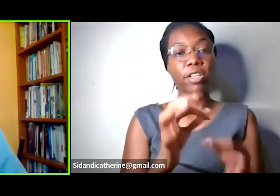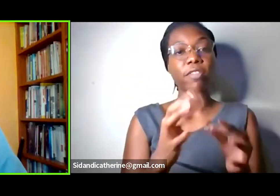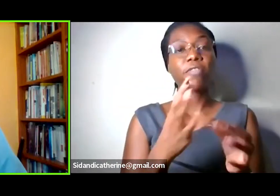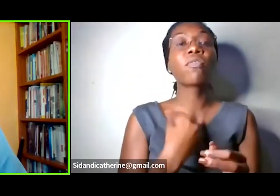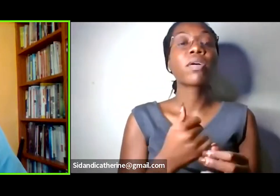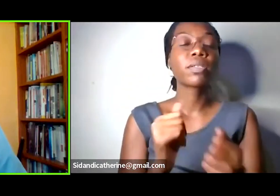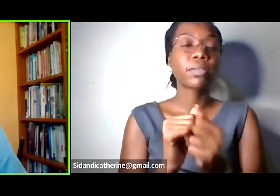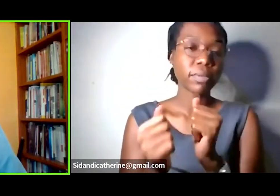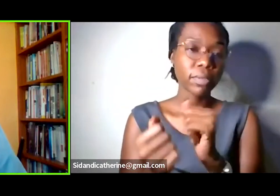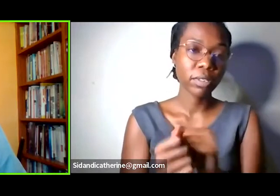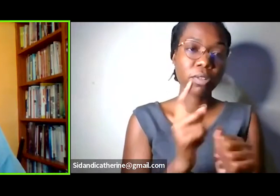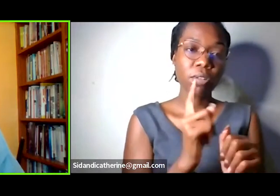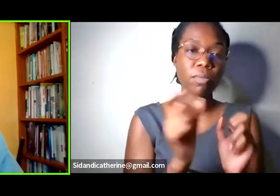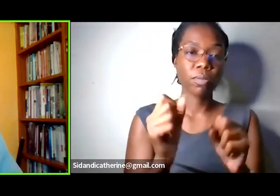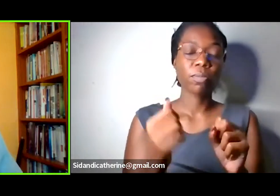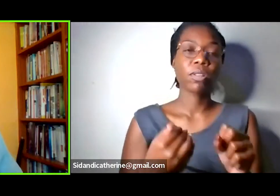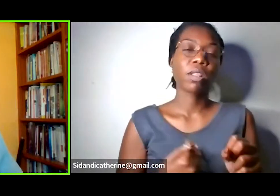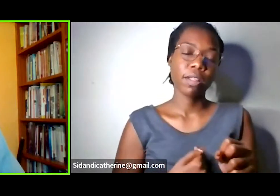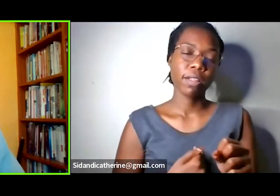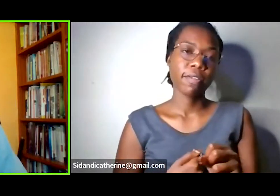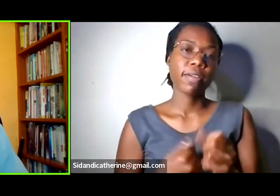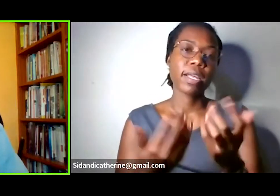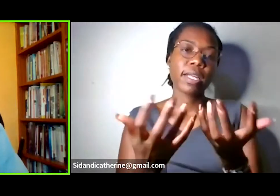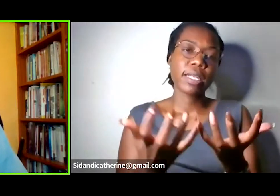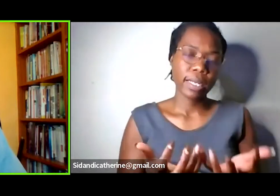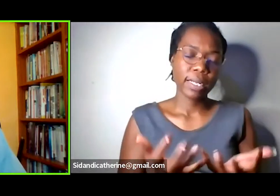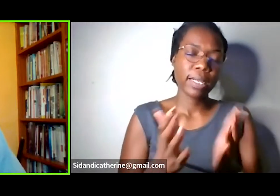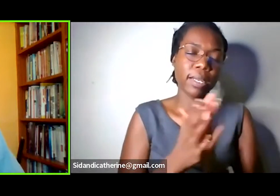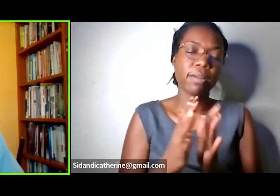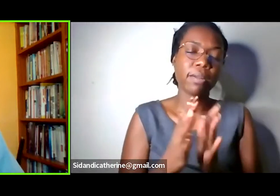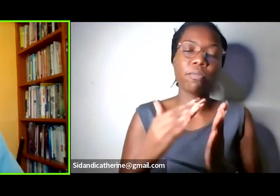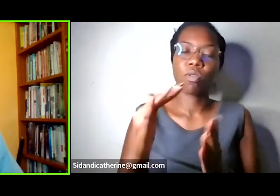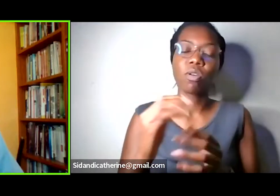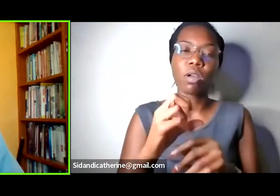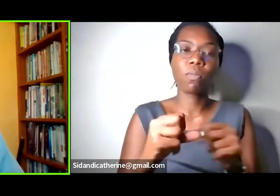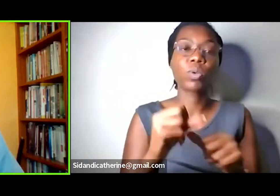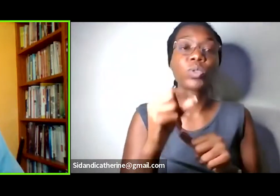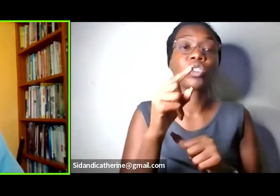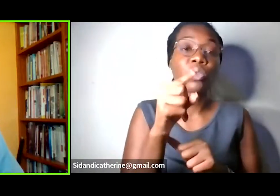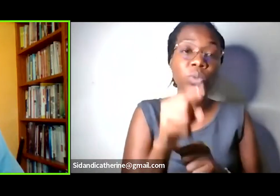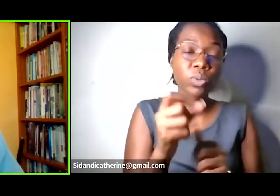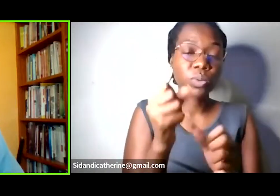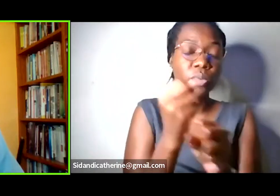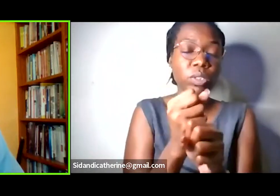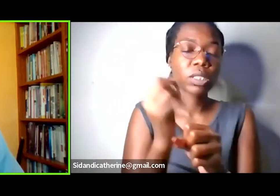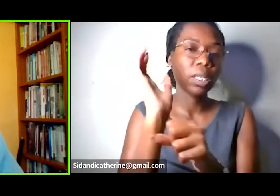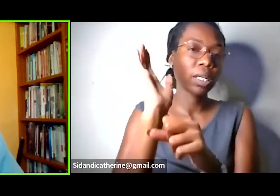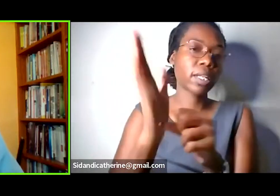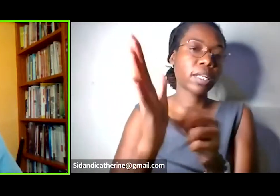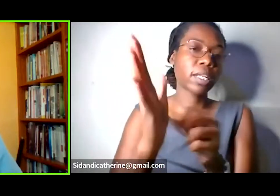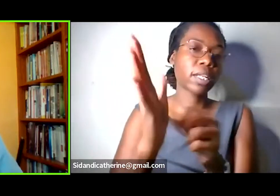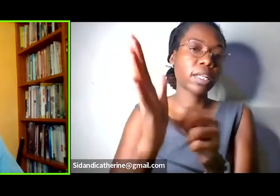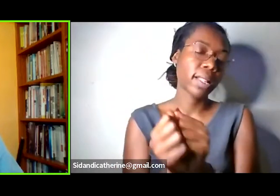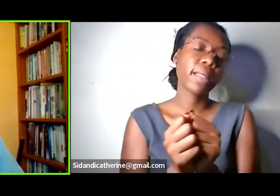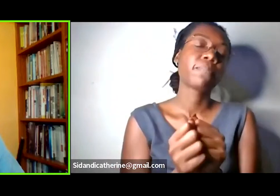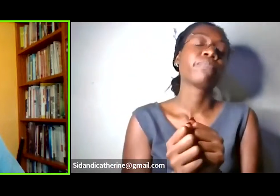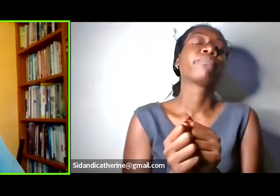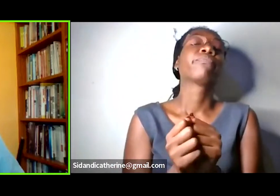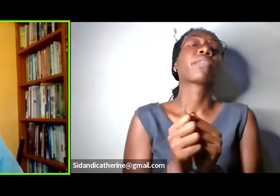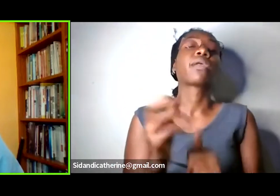are usually the game changers. Those are usually the game changers, that where there is